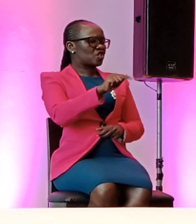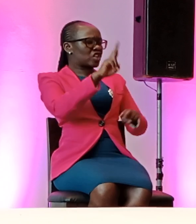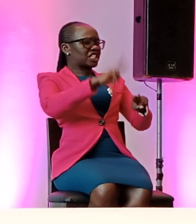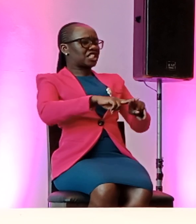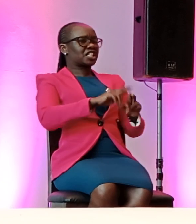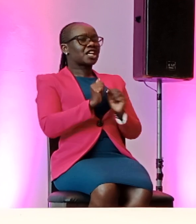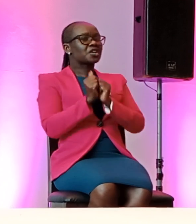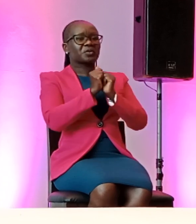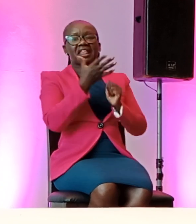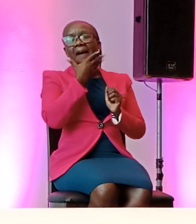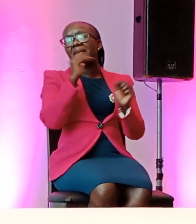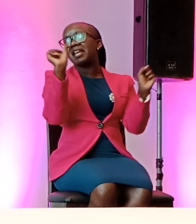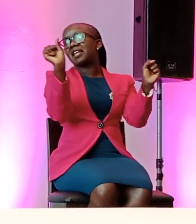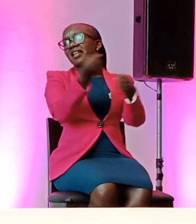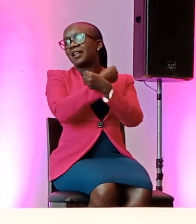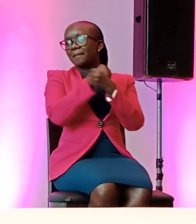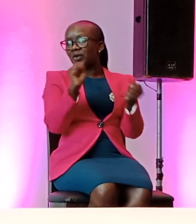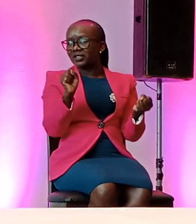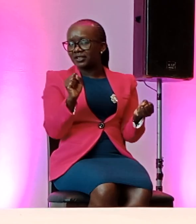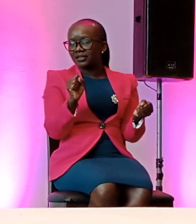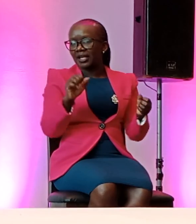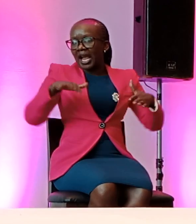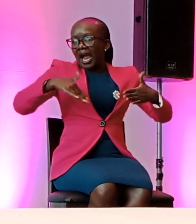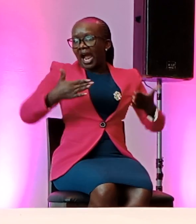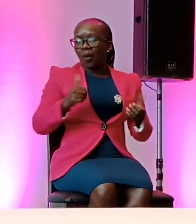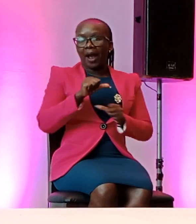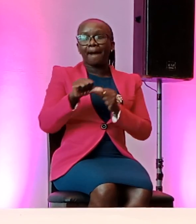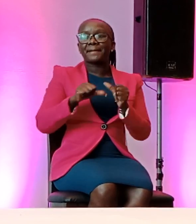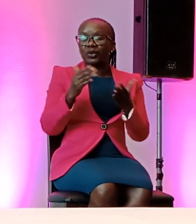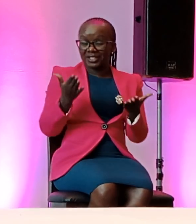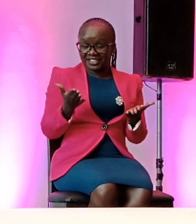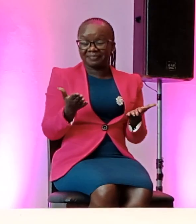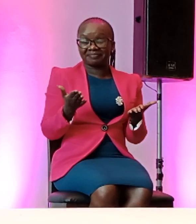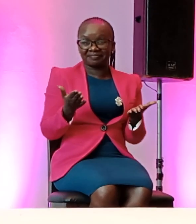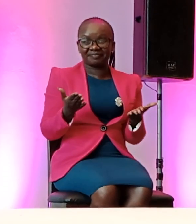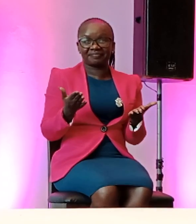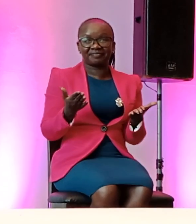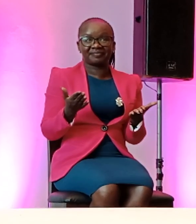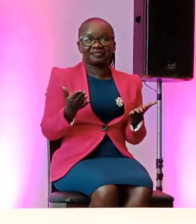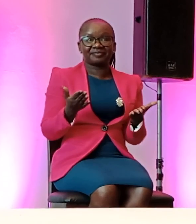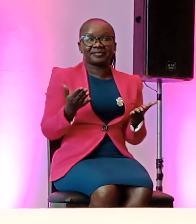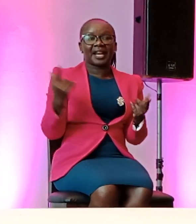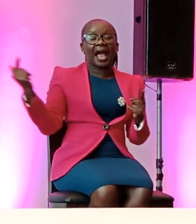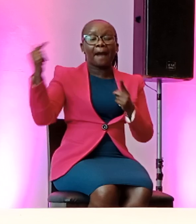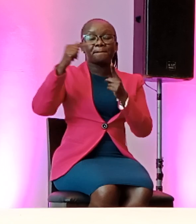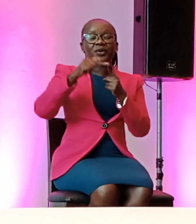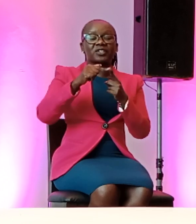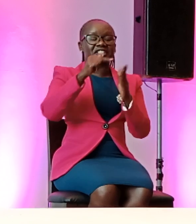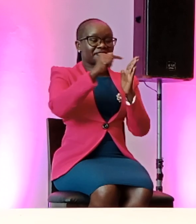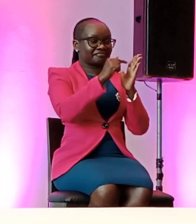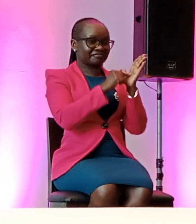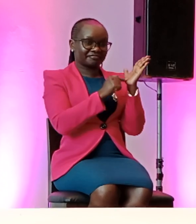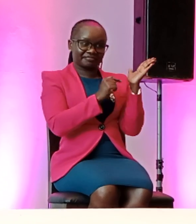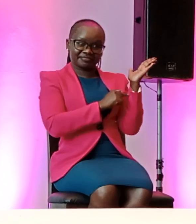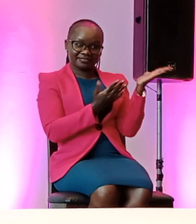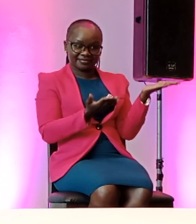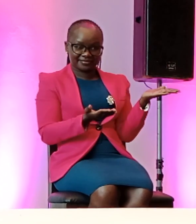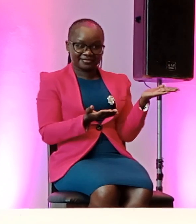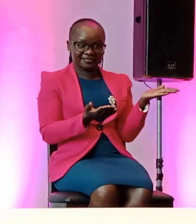on the table to also say, how about us approaching this way?